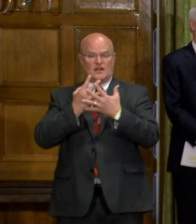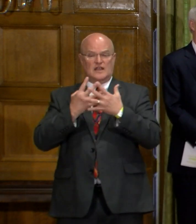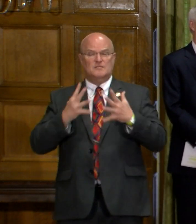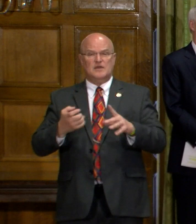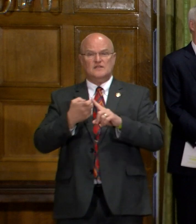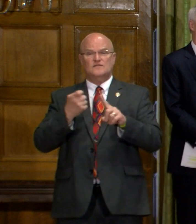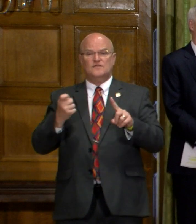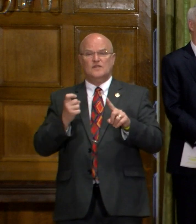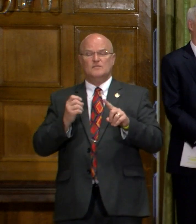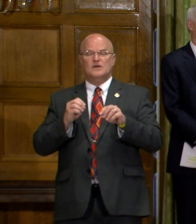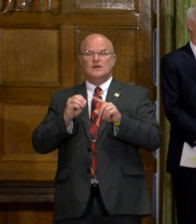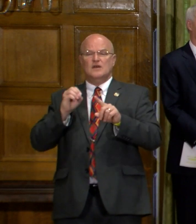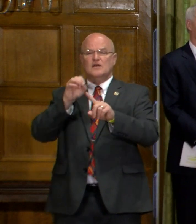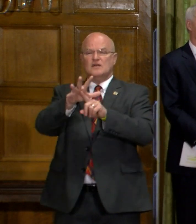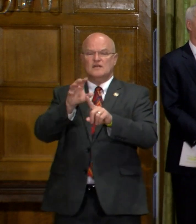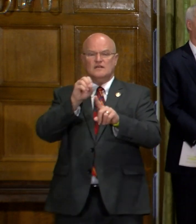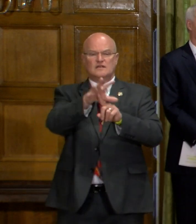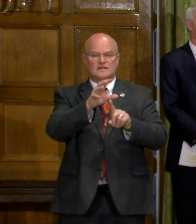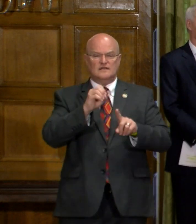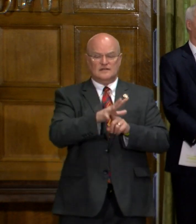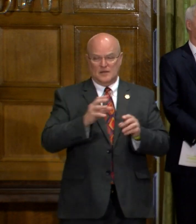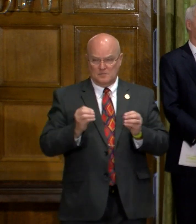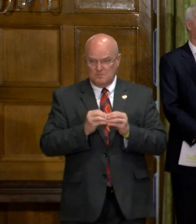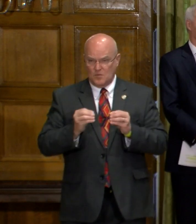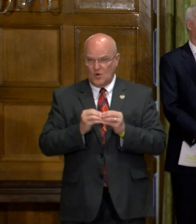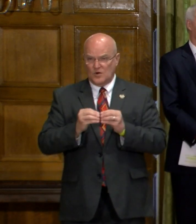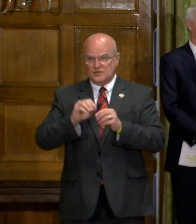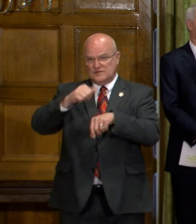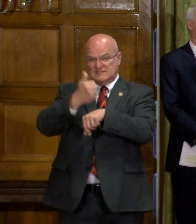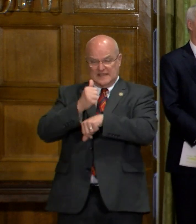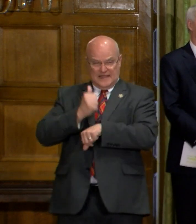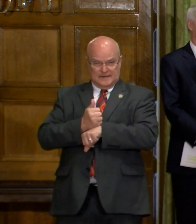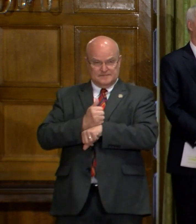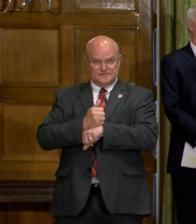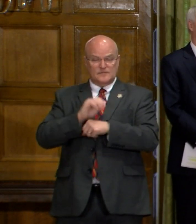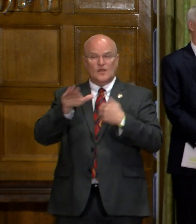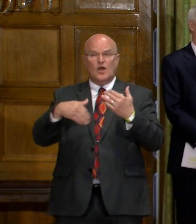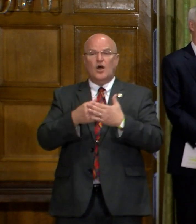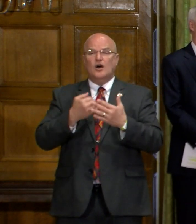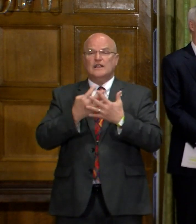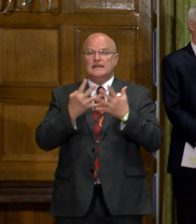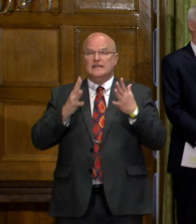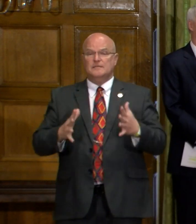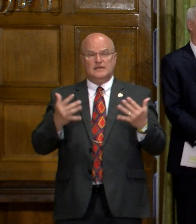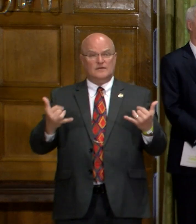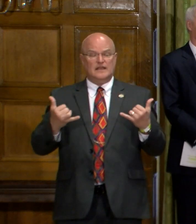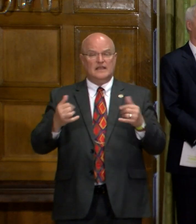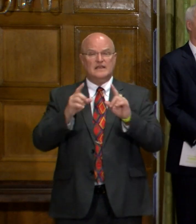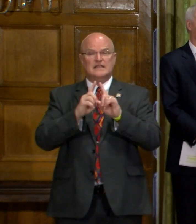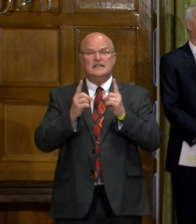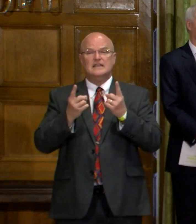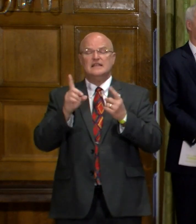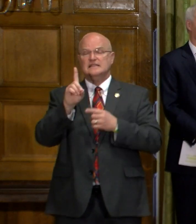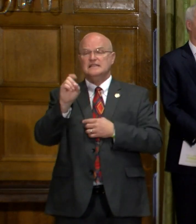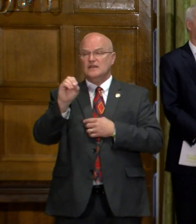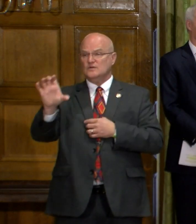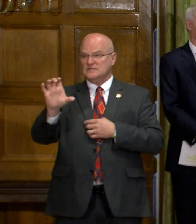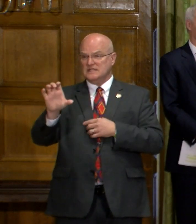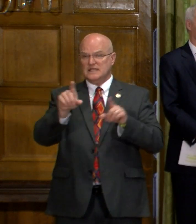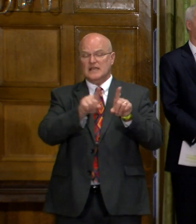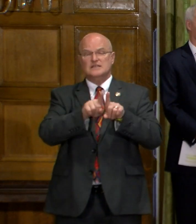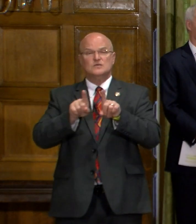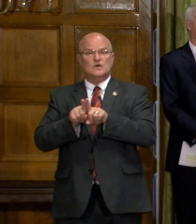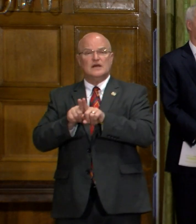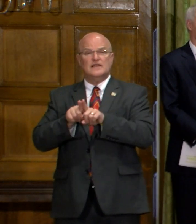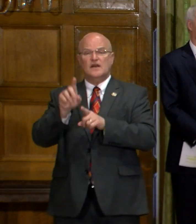inmates from cross-contaminating each other. So we've put that in place. All inmates at this time in the Division of Correction, as well